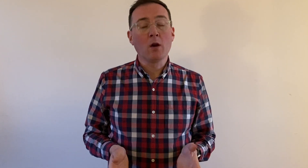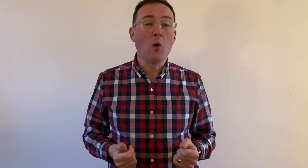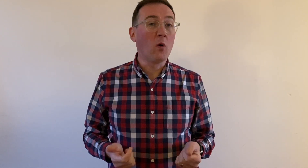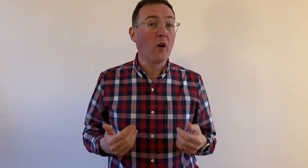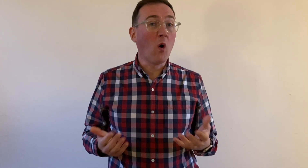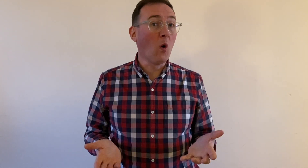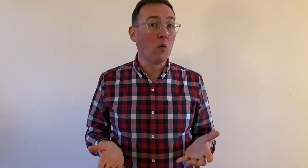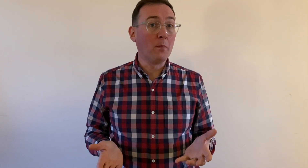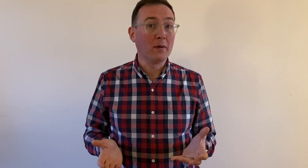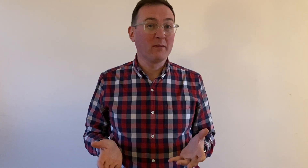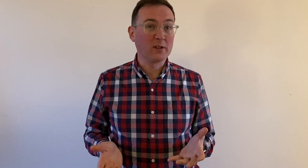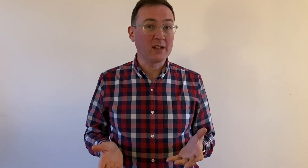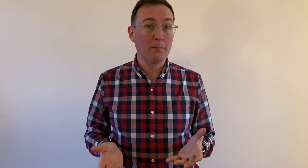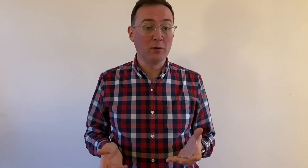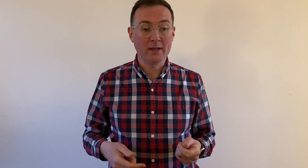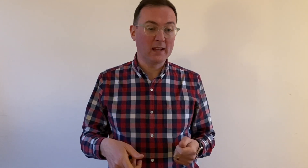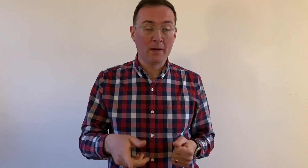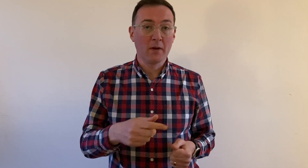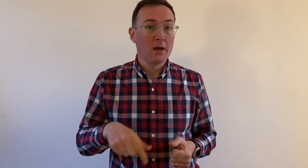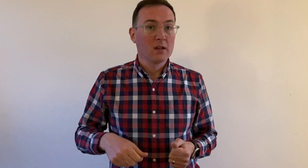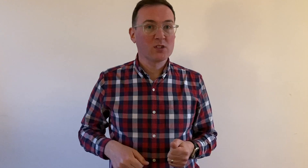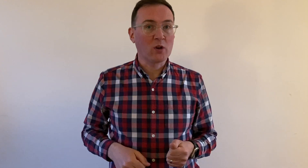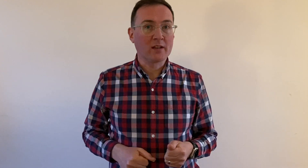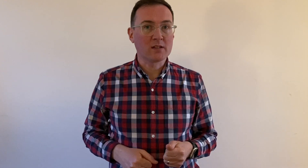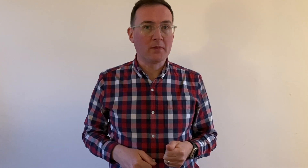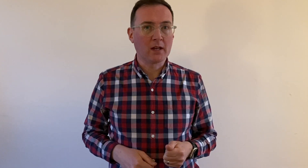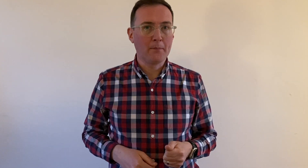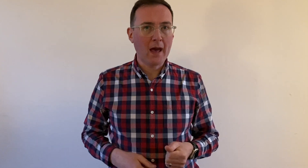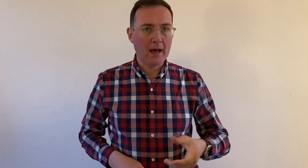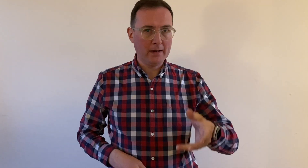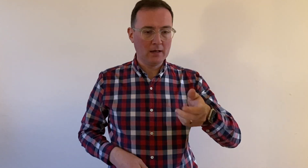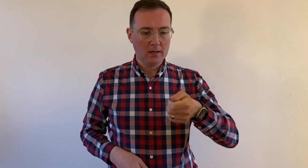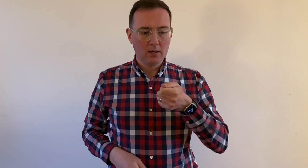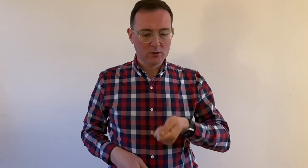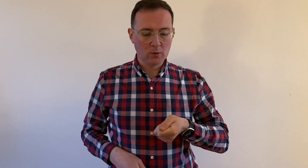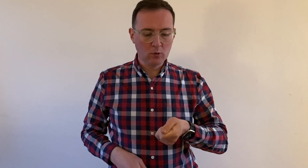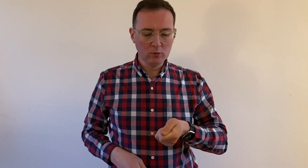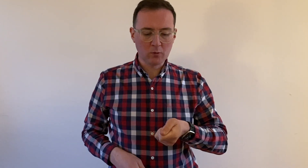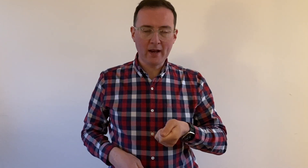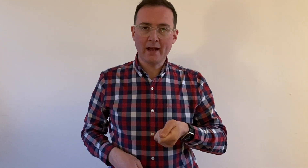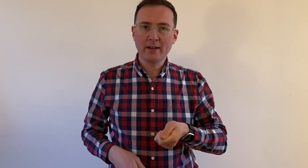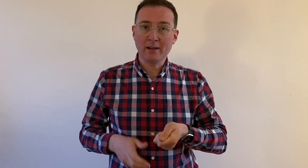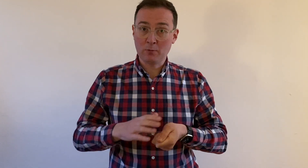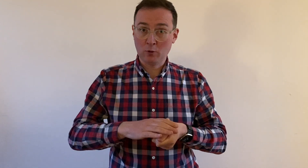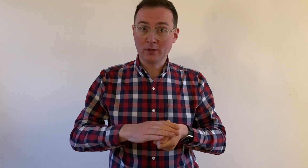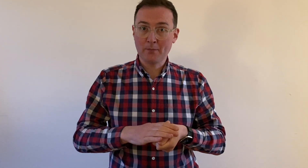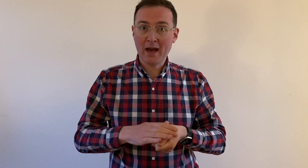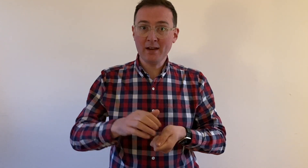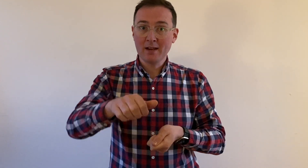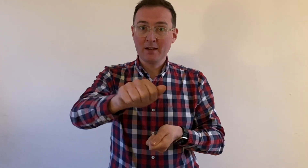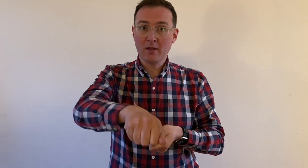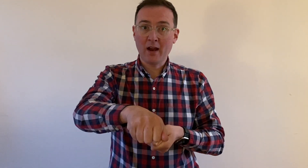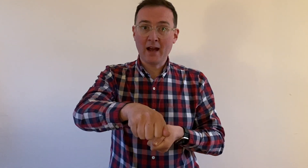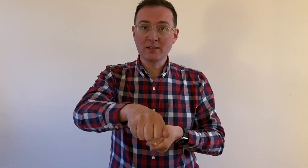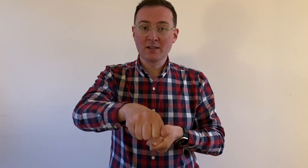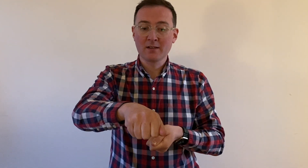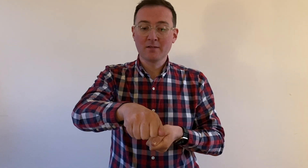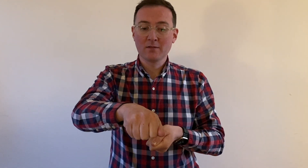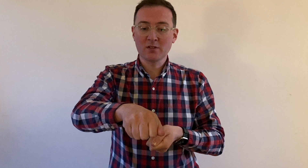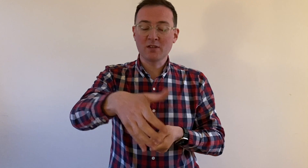on a hob, for example, like stirring something in a pan. So we hold one hand like we're holding the pan, other hand just a sort